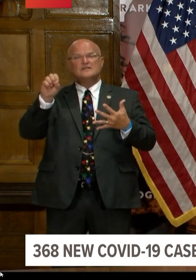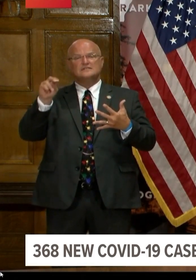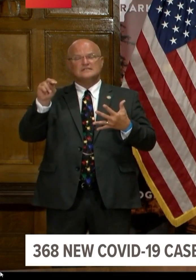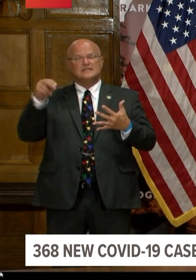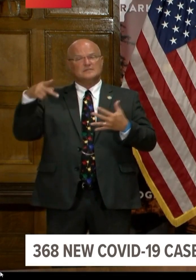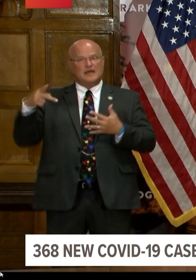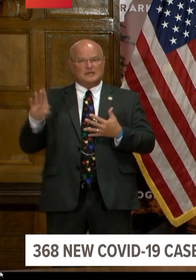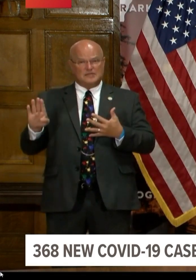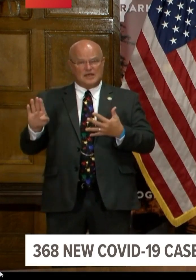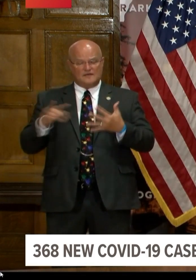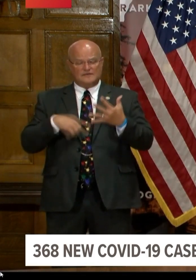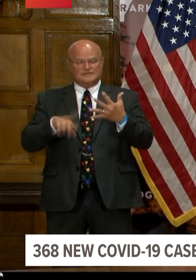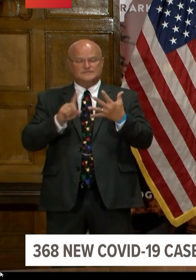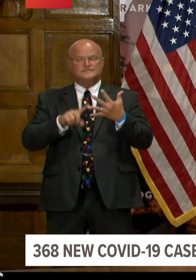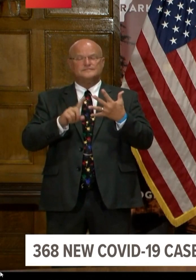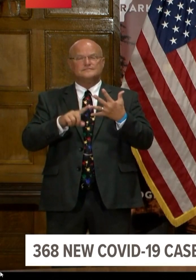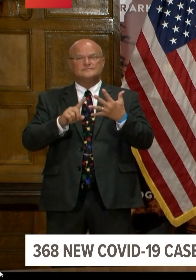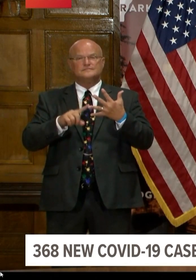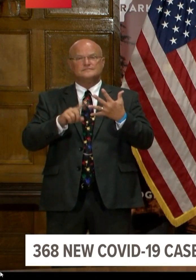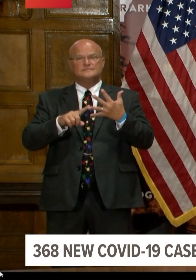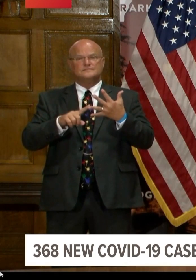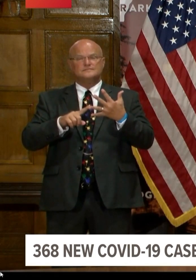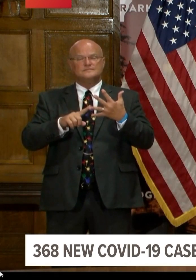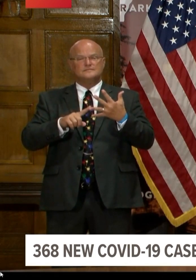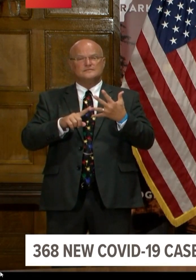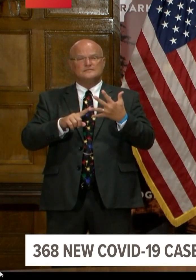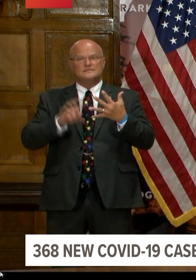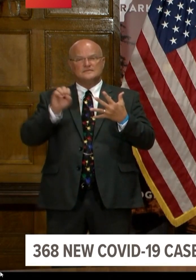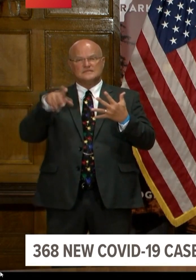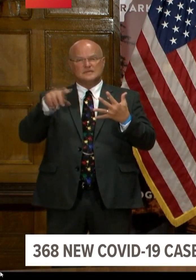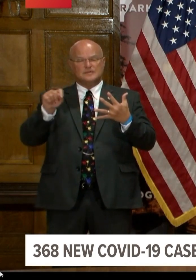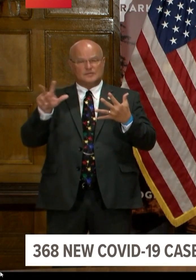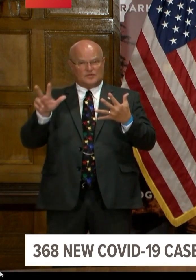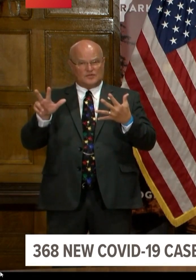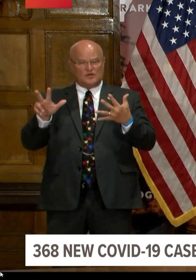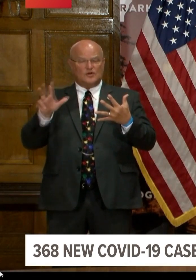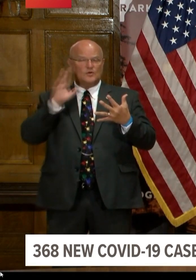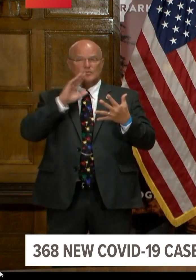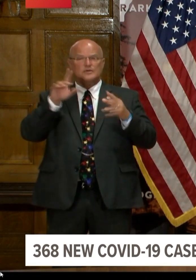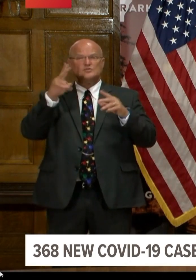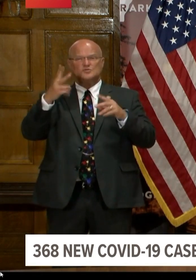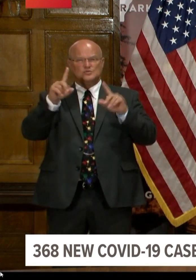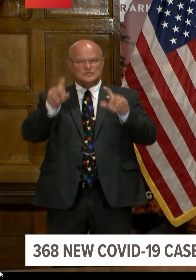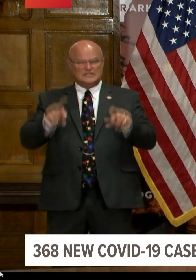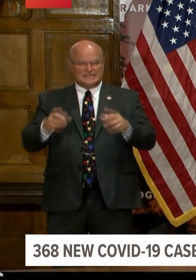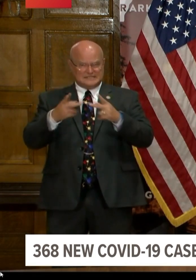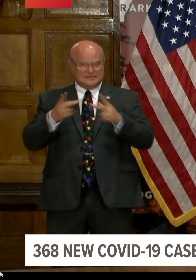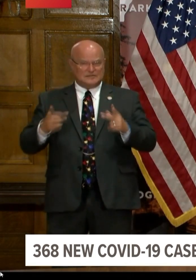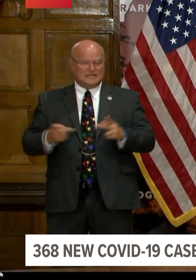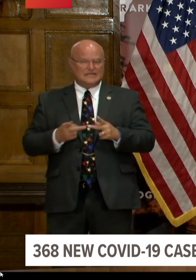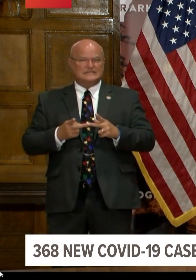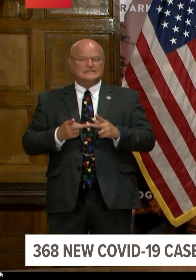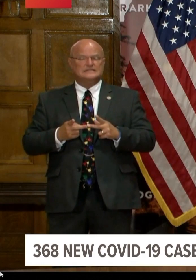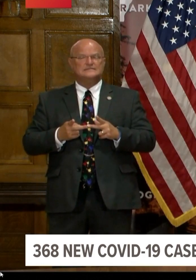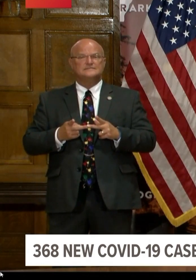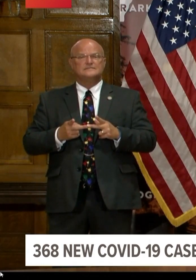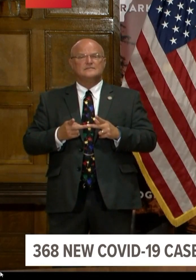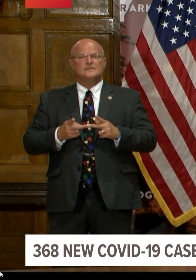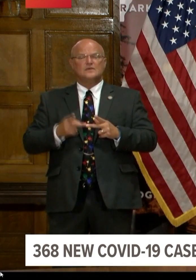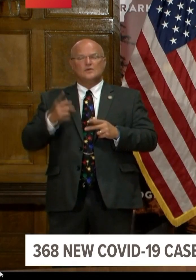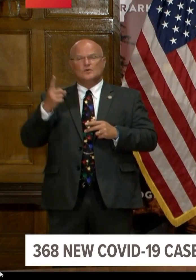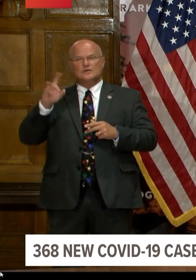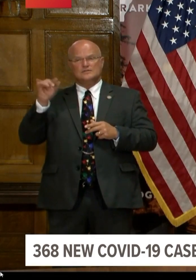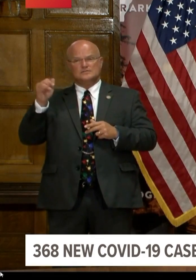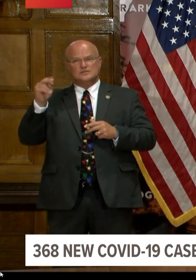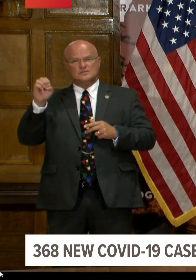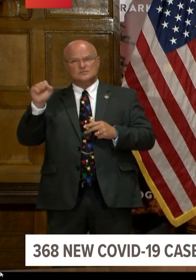Pine Bluff. And then on the 3rd of this month, we'll be doing 2 testing drives at